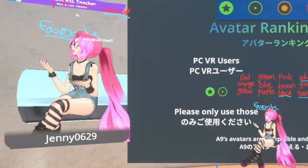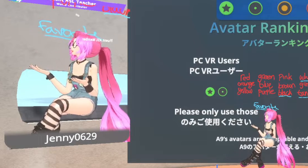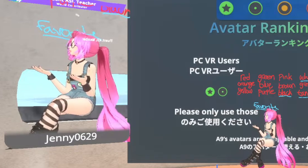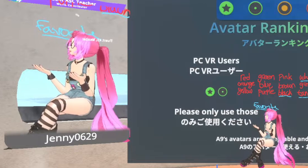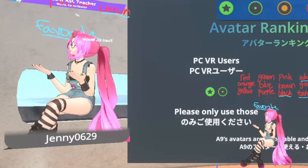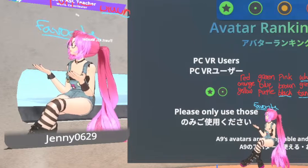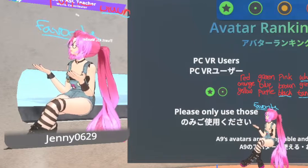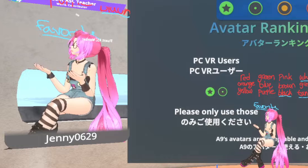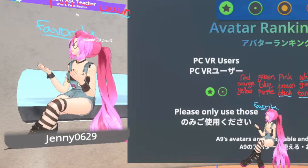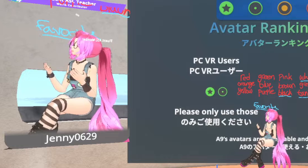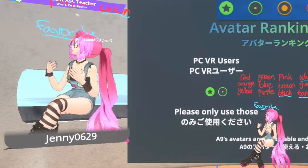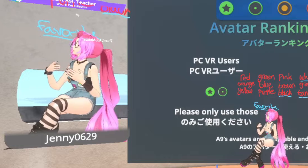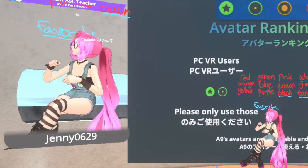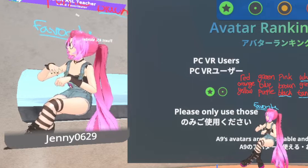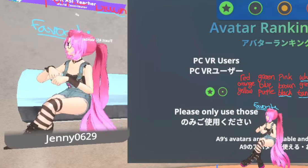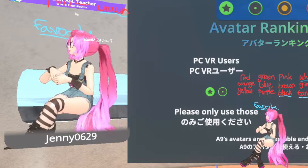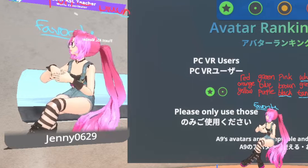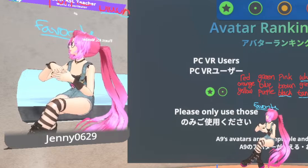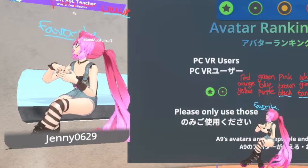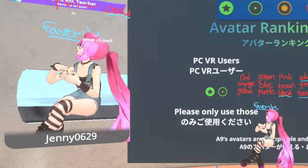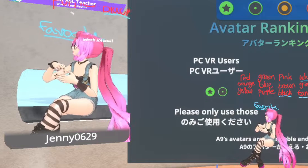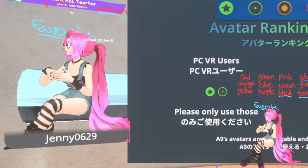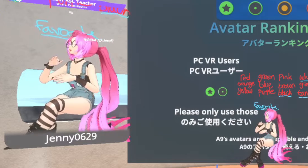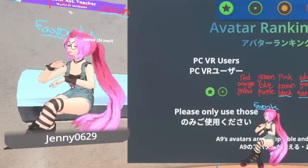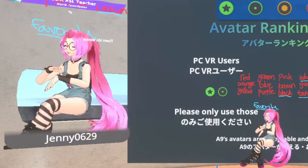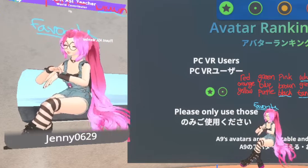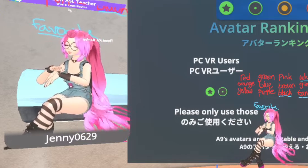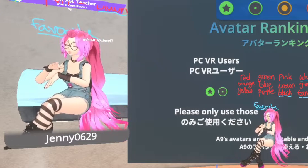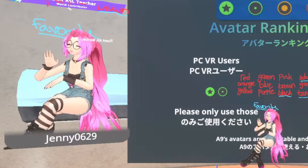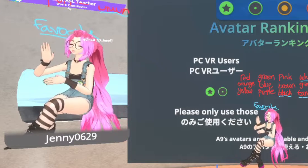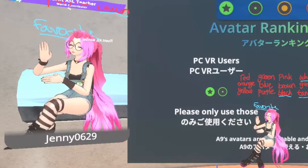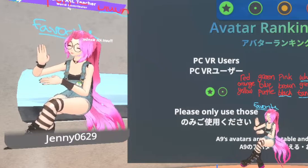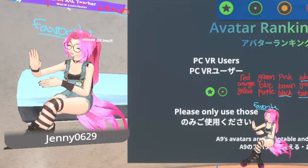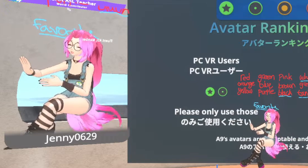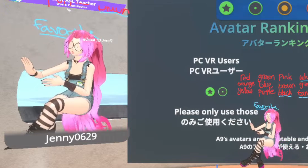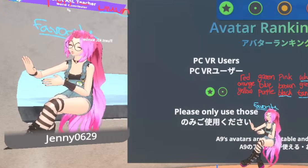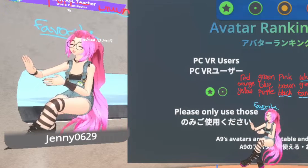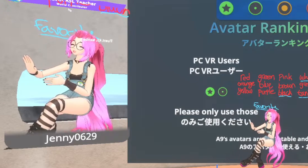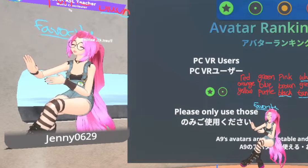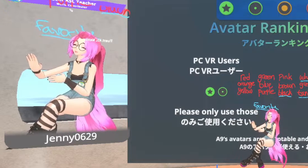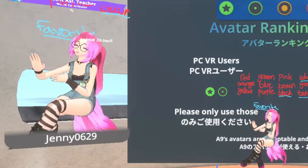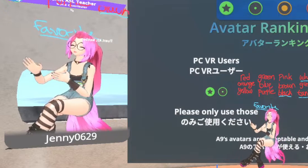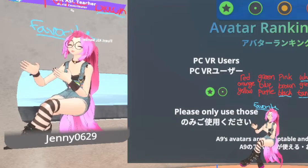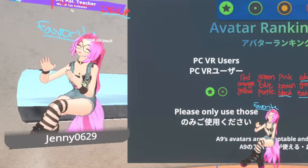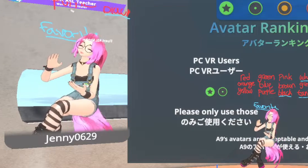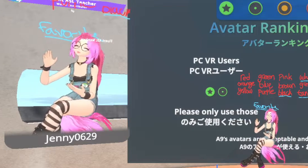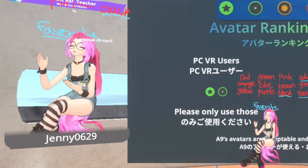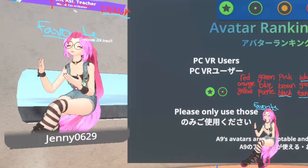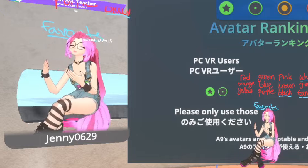Because it's like in English, your